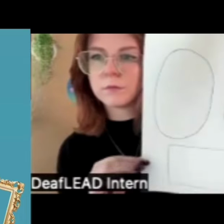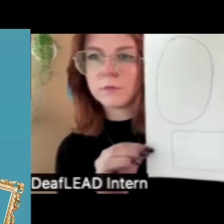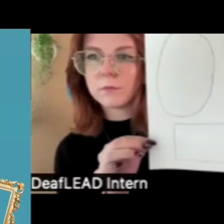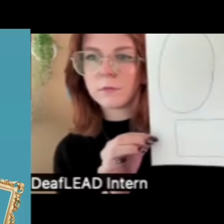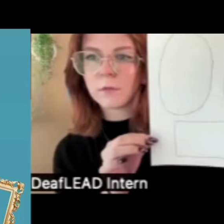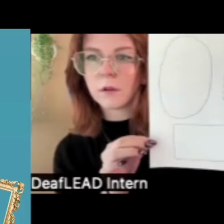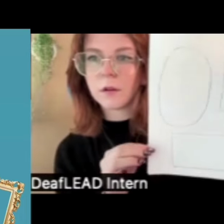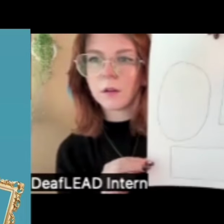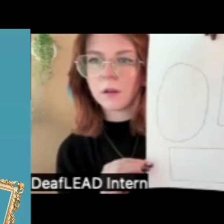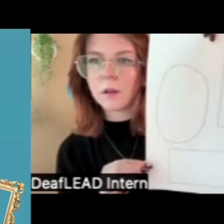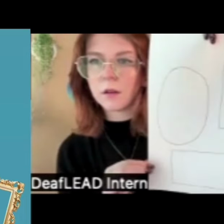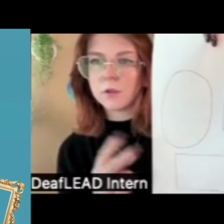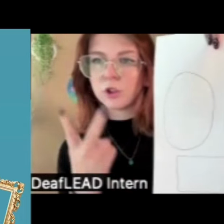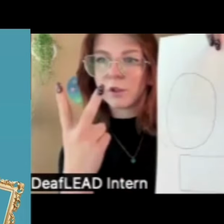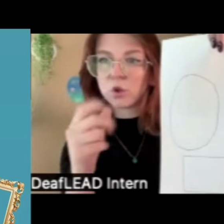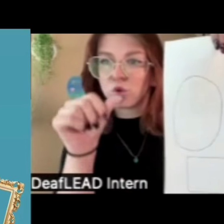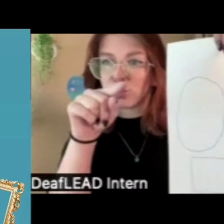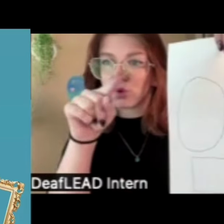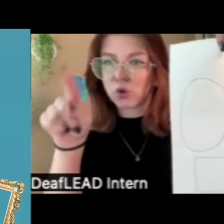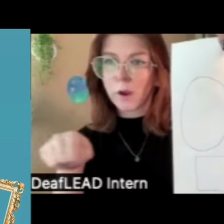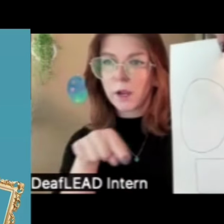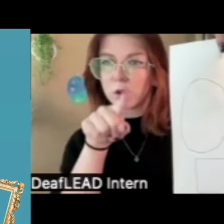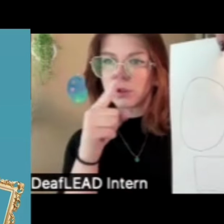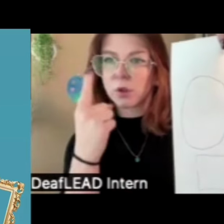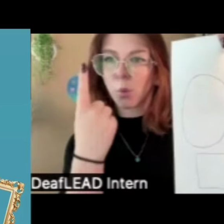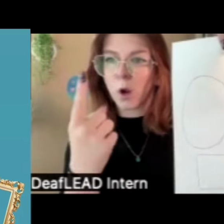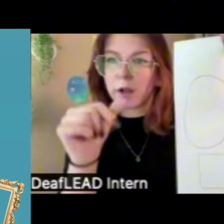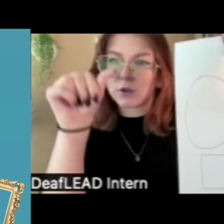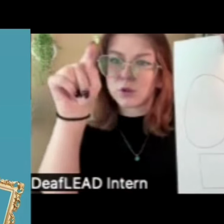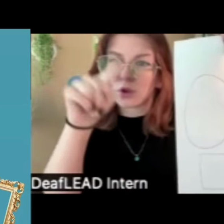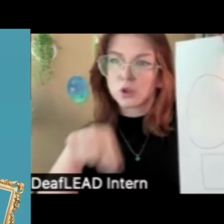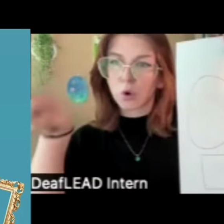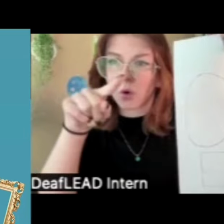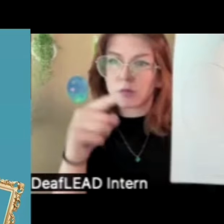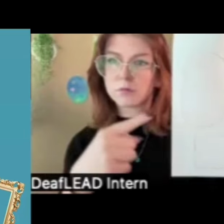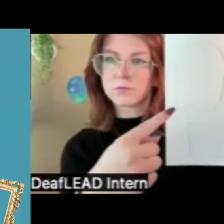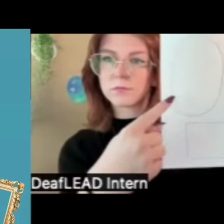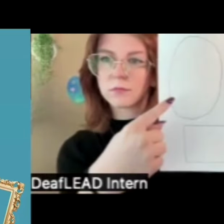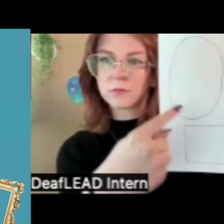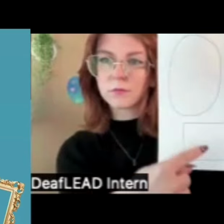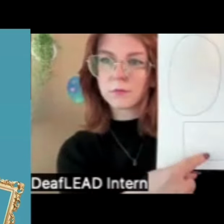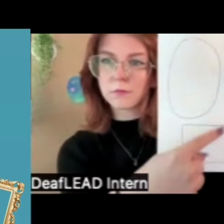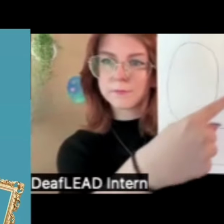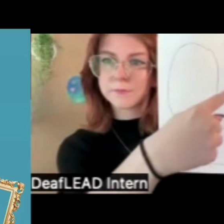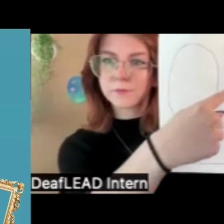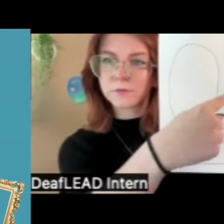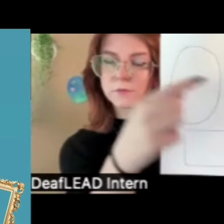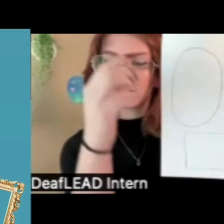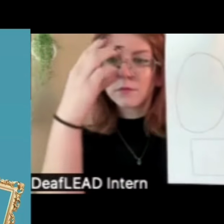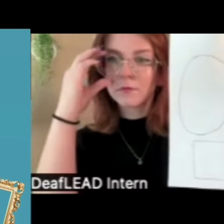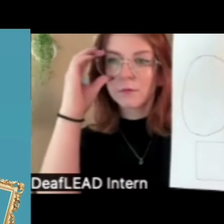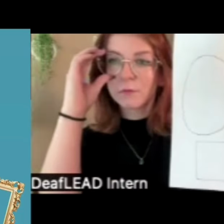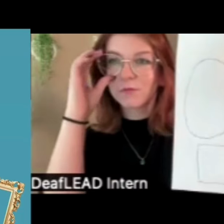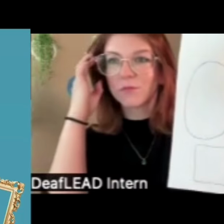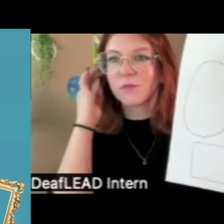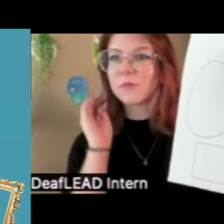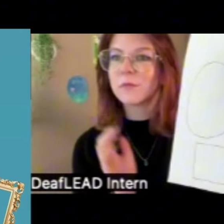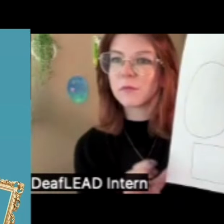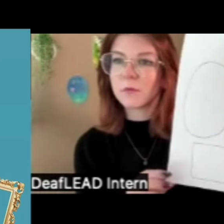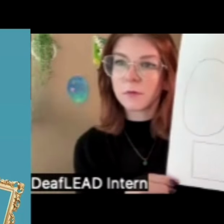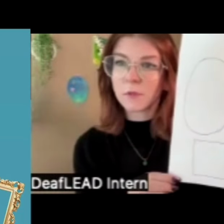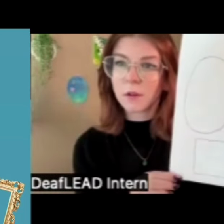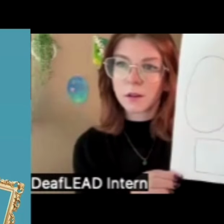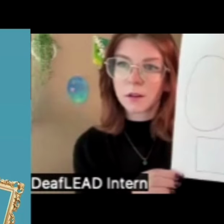Okay, as I'm showing here, three shapes. I have two that are just square shape, and one is circular.